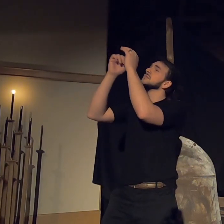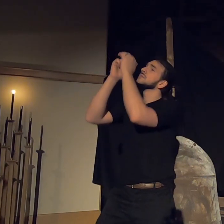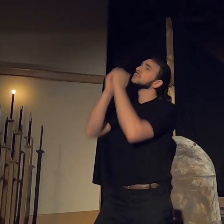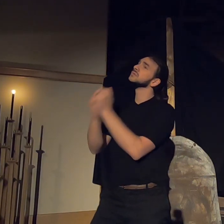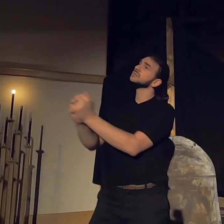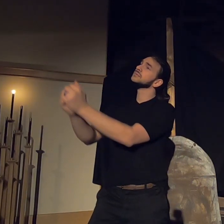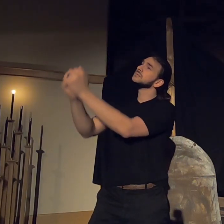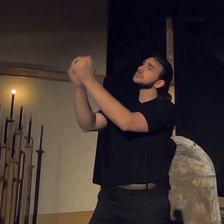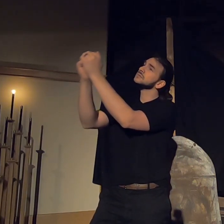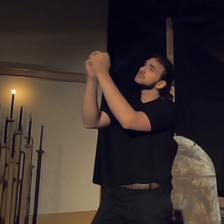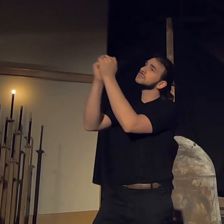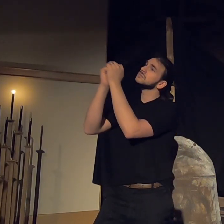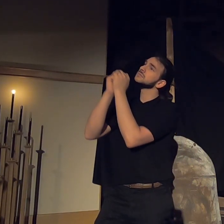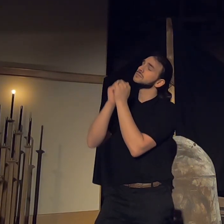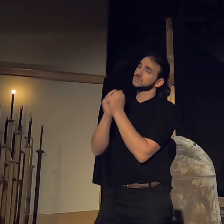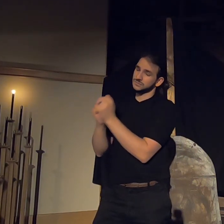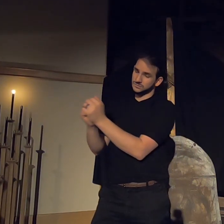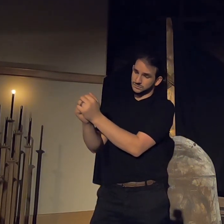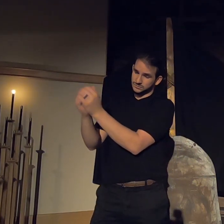and worship you,